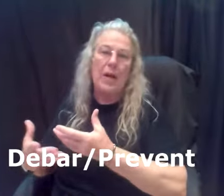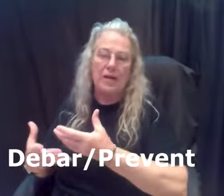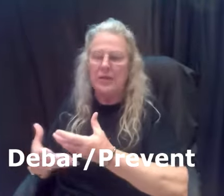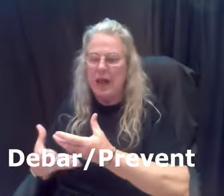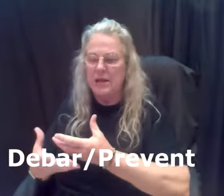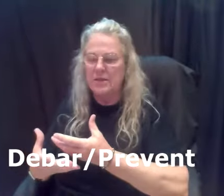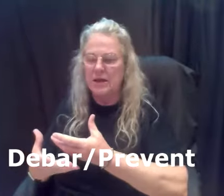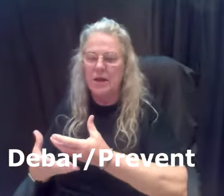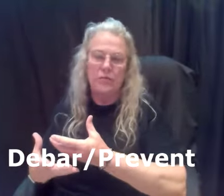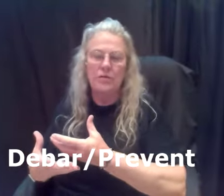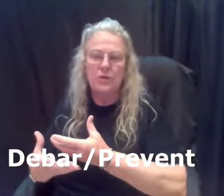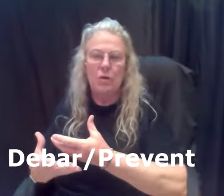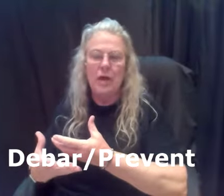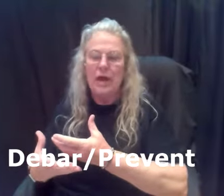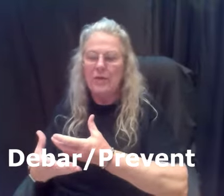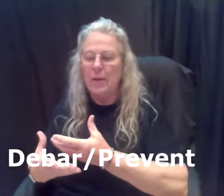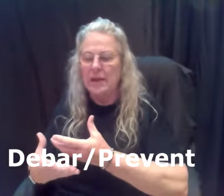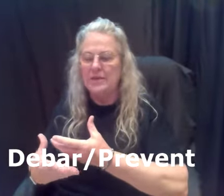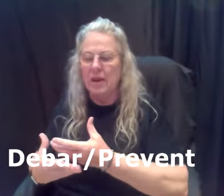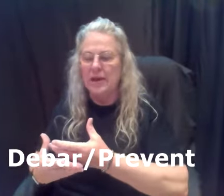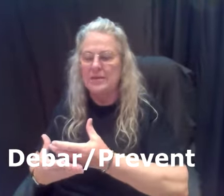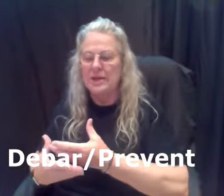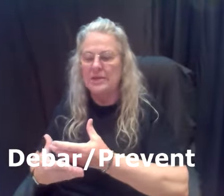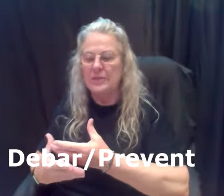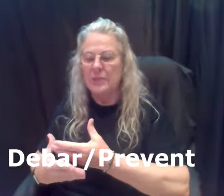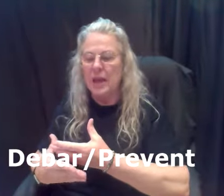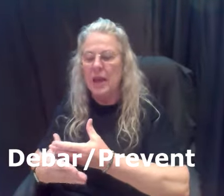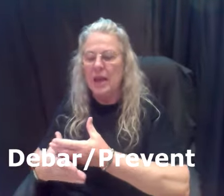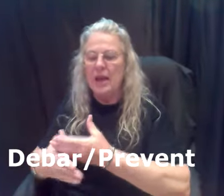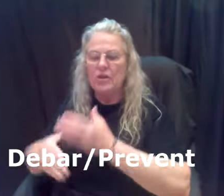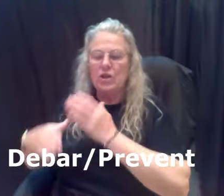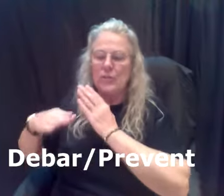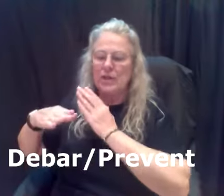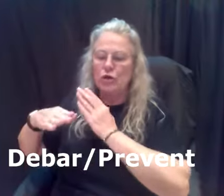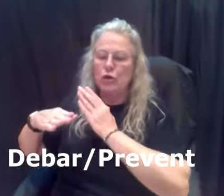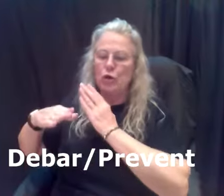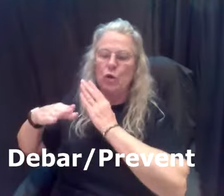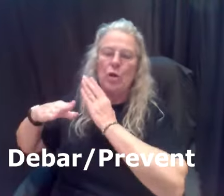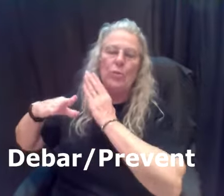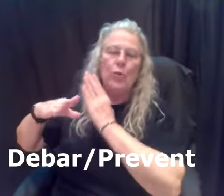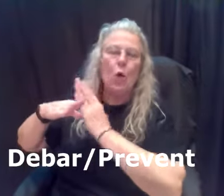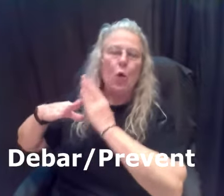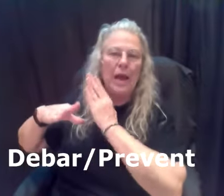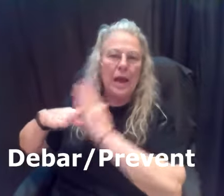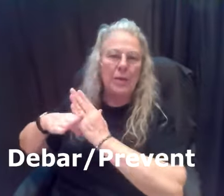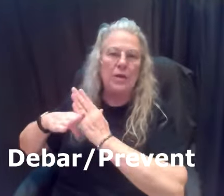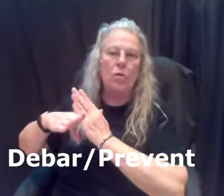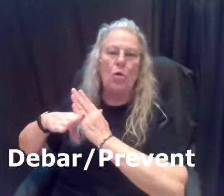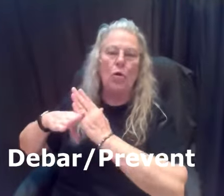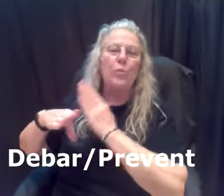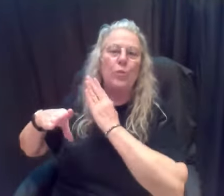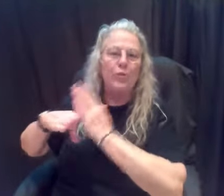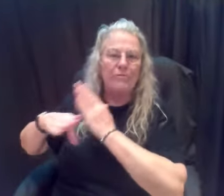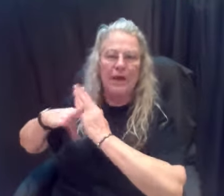in the 1800s, so that makes a lot of sense. It just means to prohibit or prevent. It's